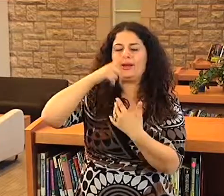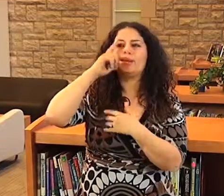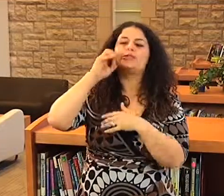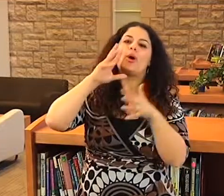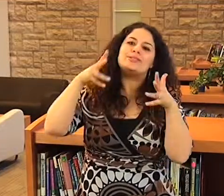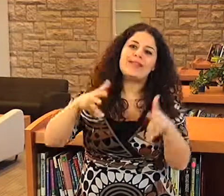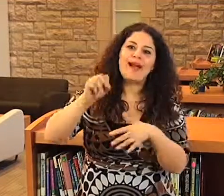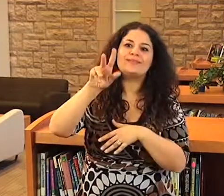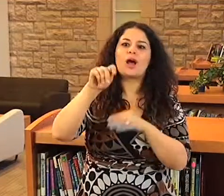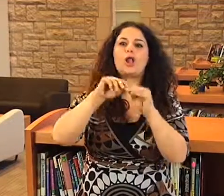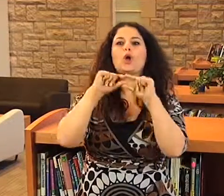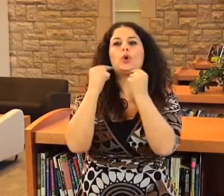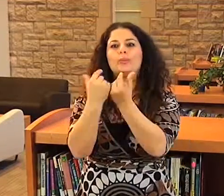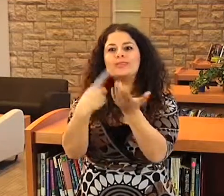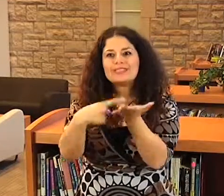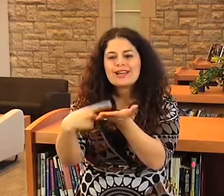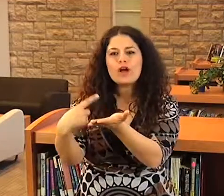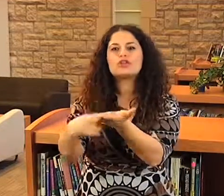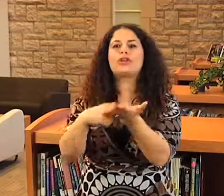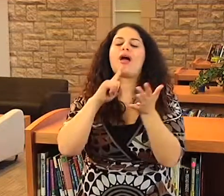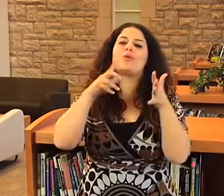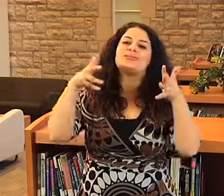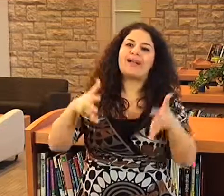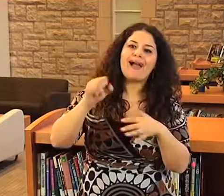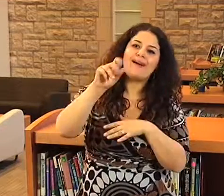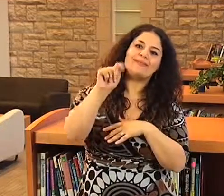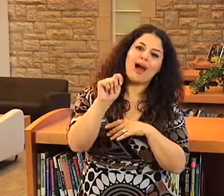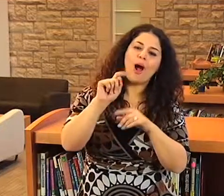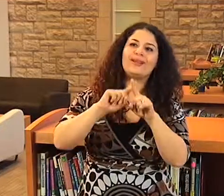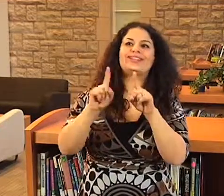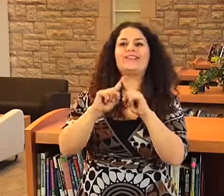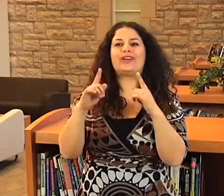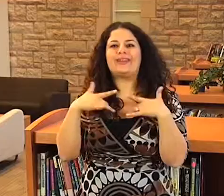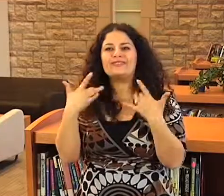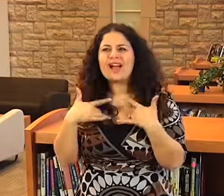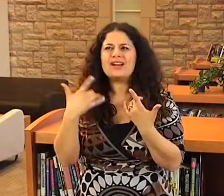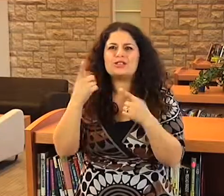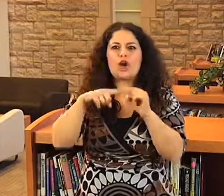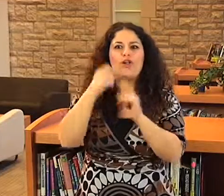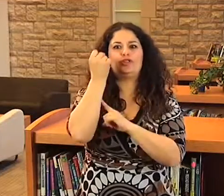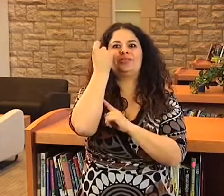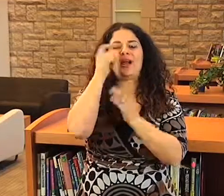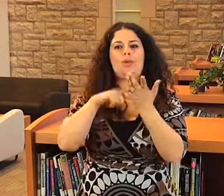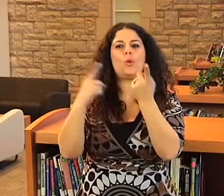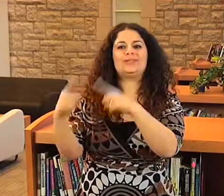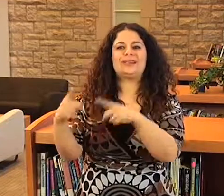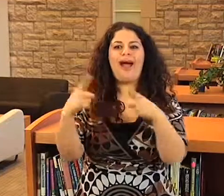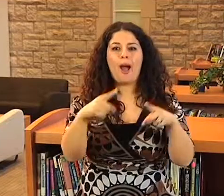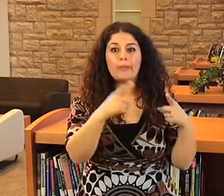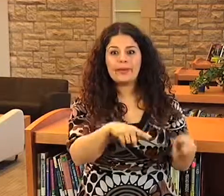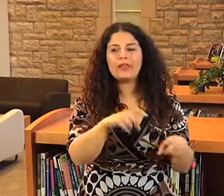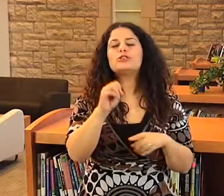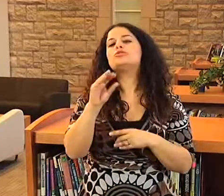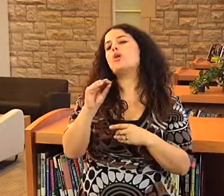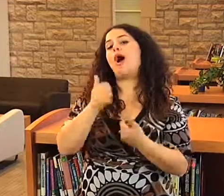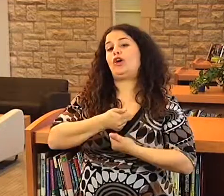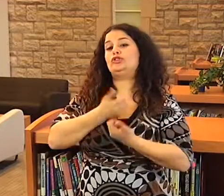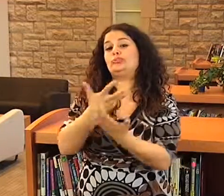had problems with socialization, group discussion. I felt left out often with events because I didn't know what was going